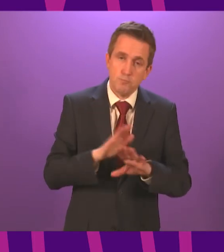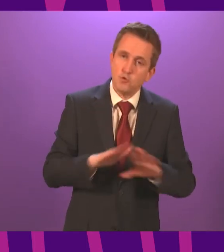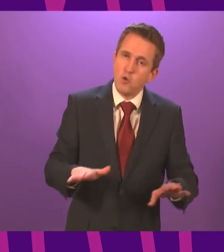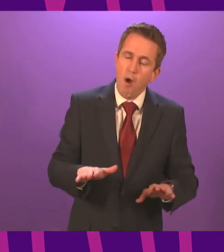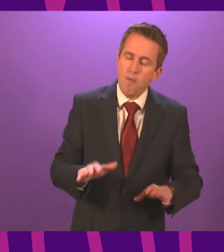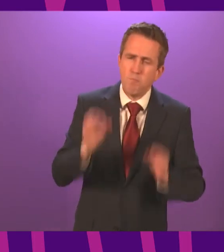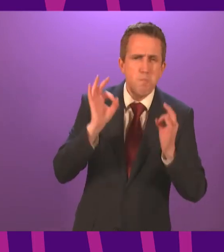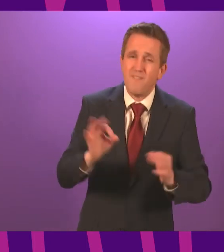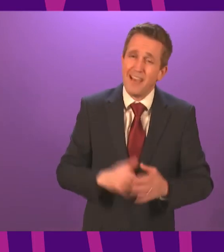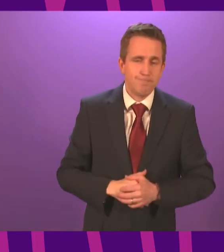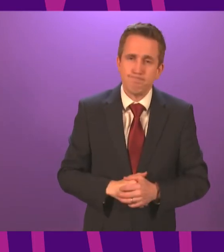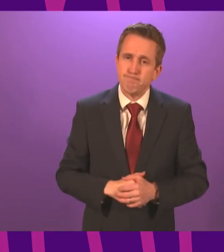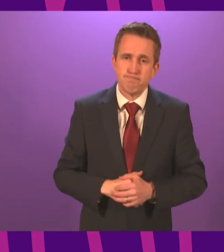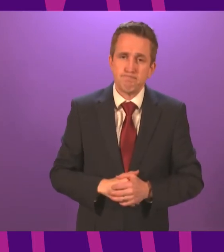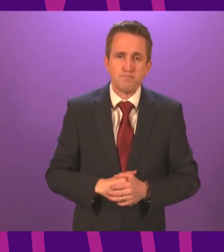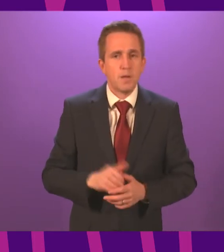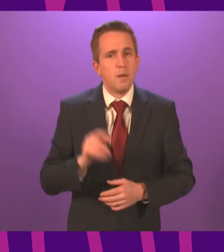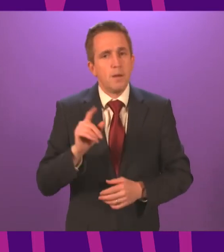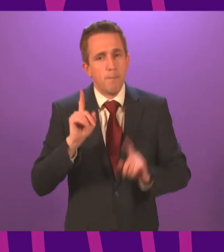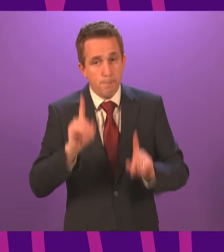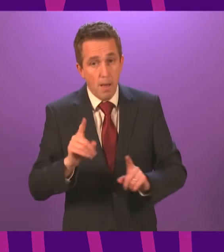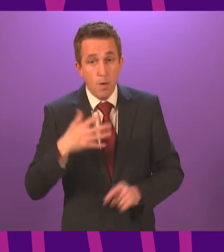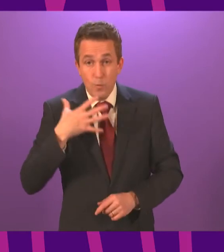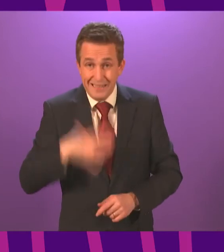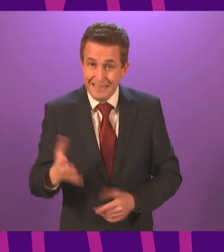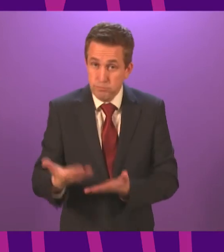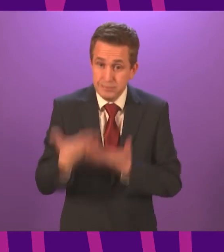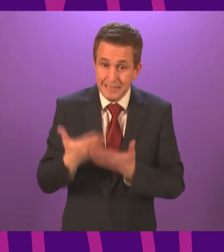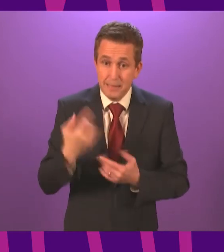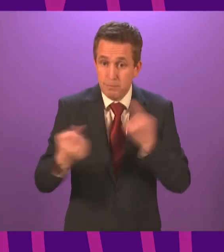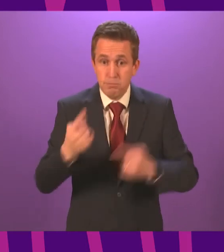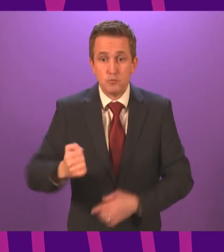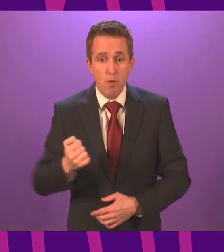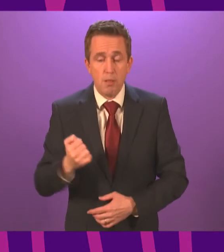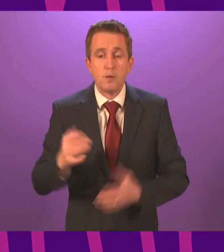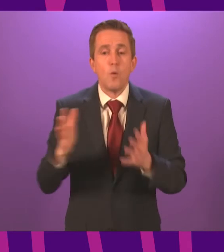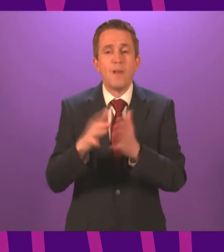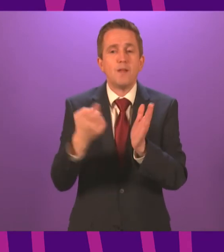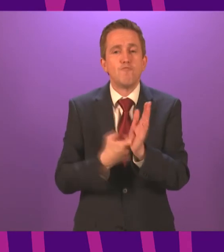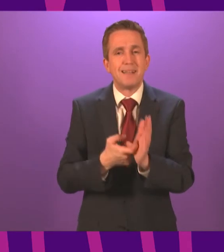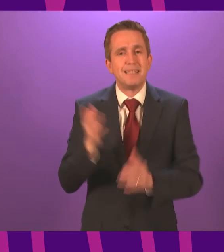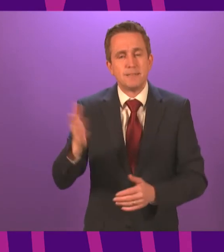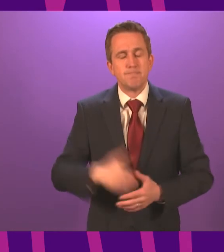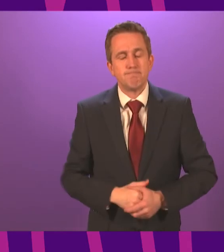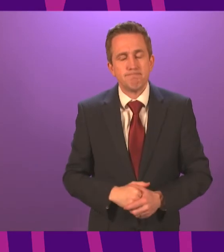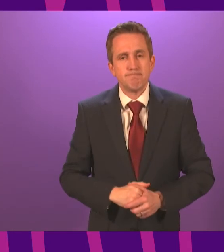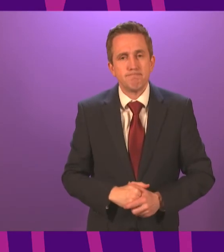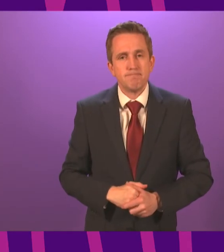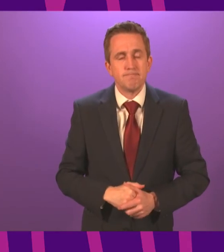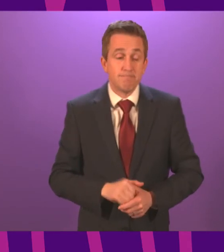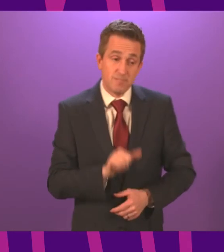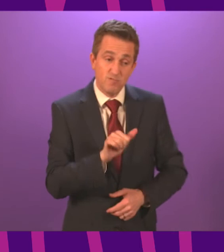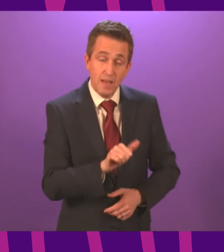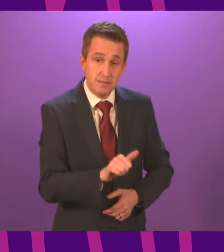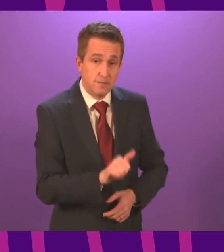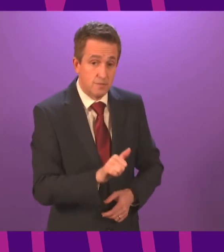this is important in order to protect the public in Scotland. I'll give way to Willie Rennie. Willie Rennie. I'm sure the Minister will also recognise the point I was making